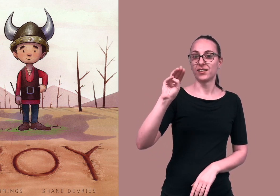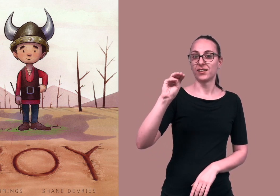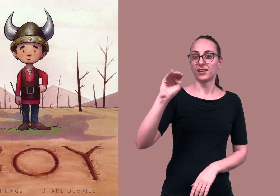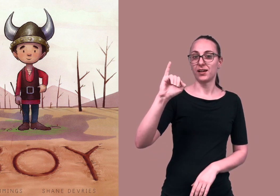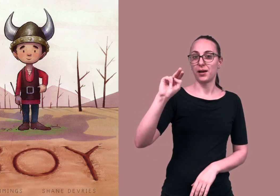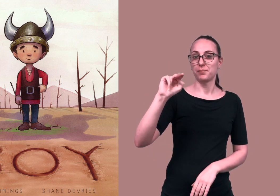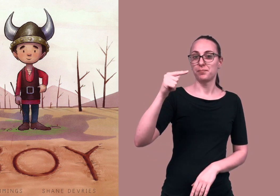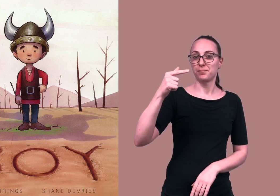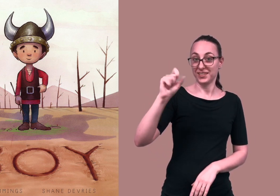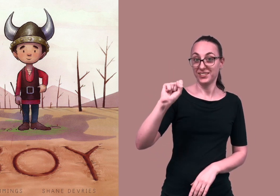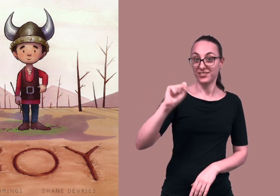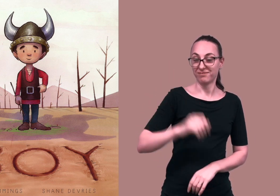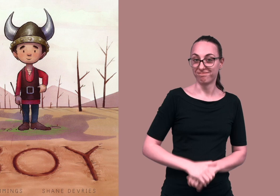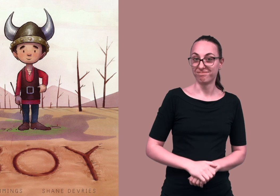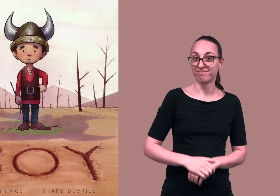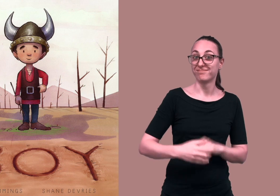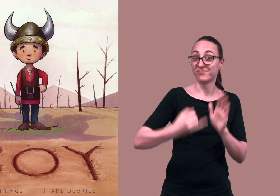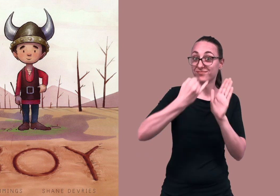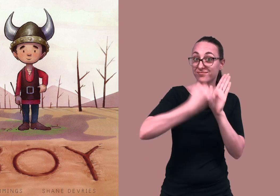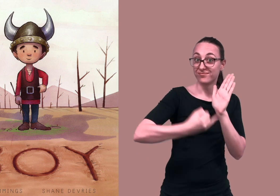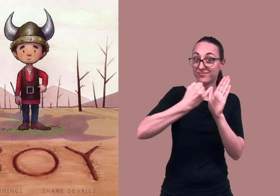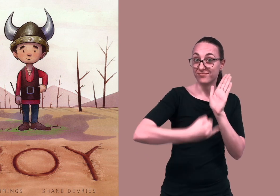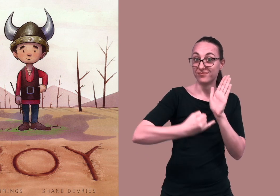Written by Phil Cummings.